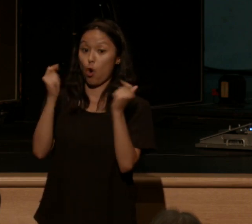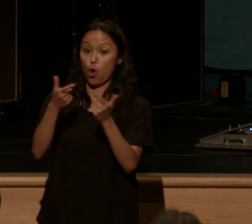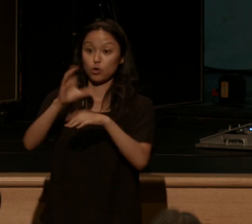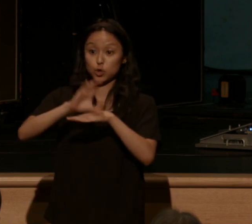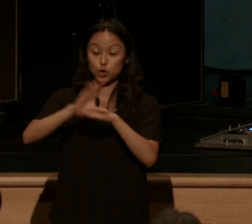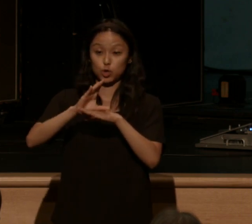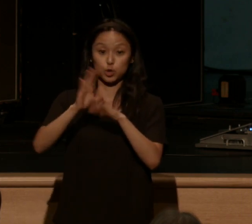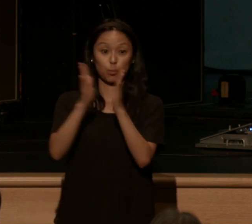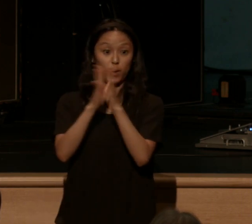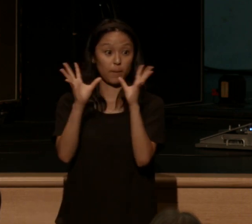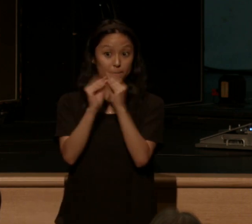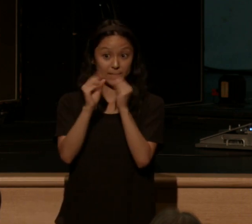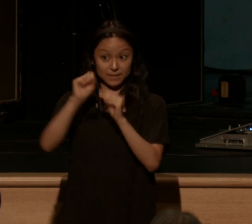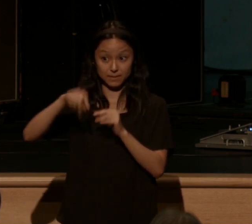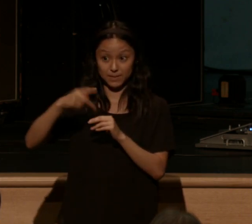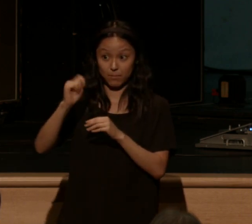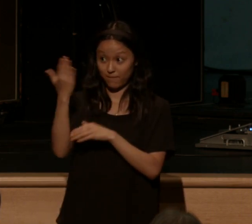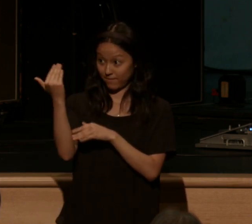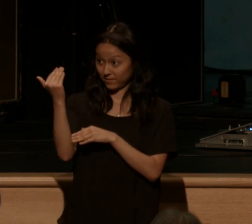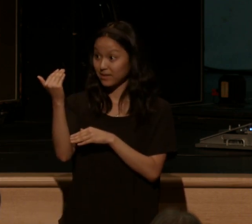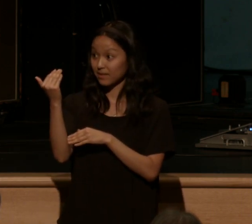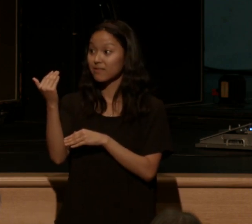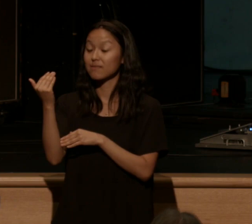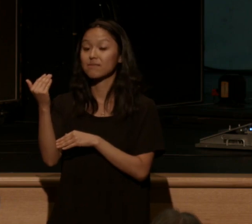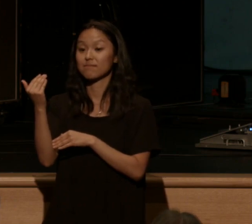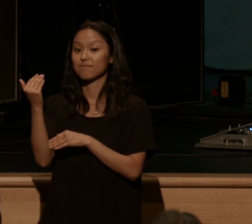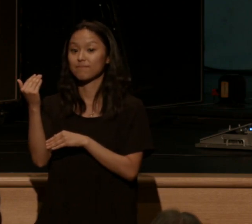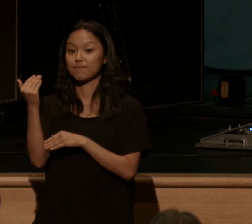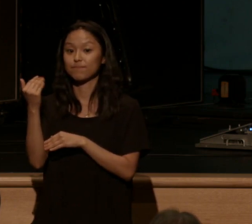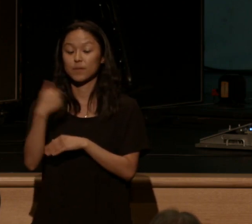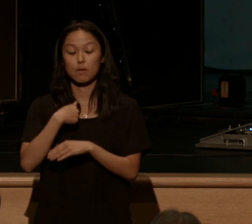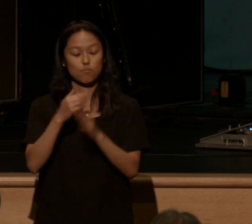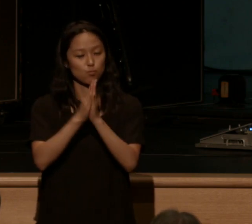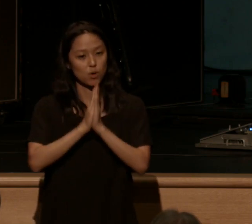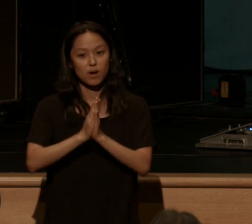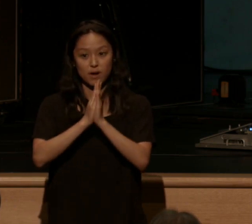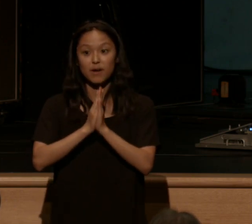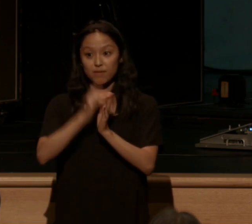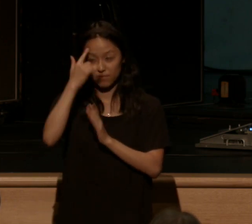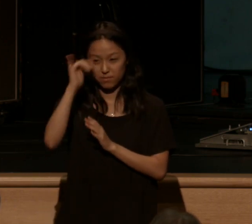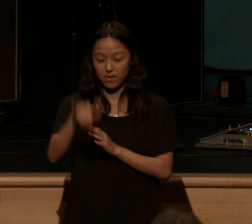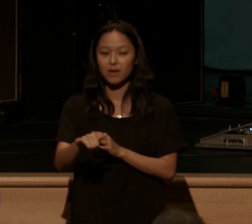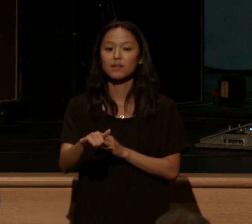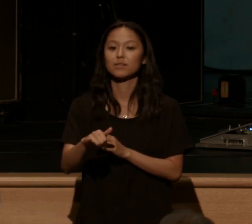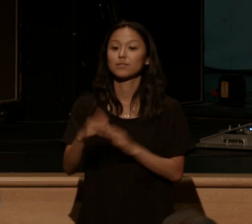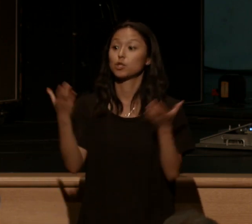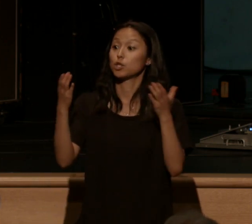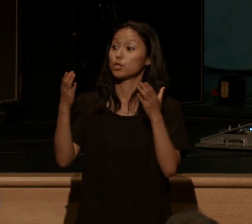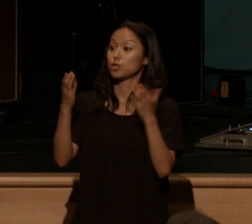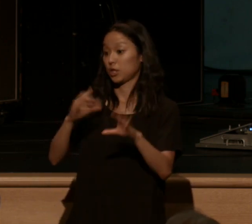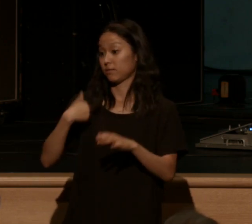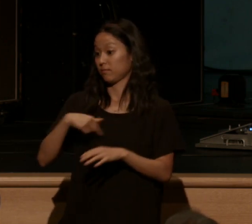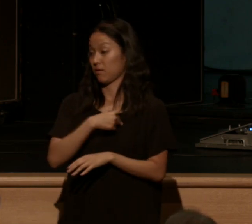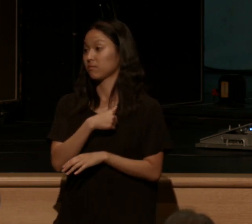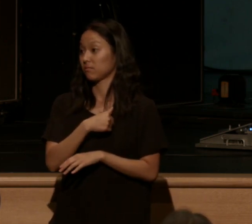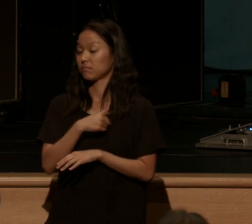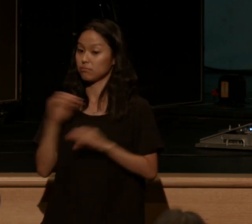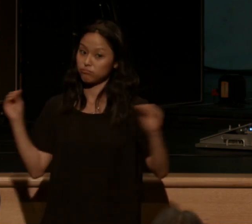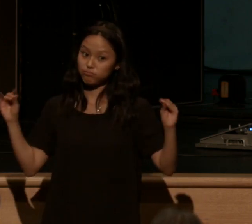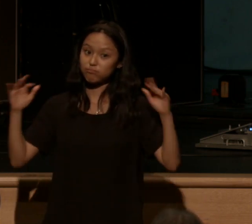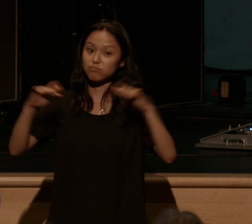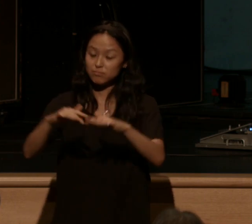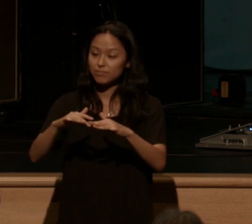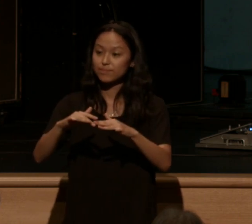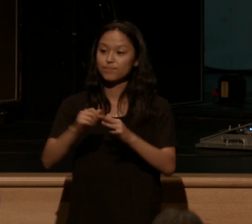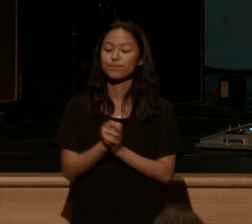18th, all our church plants coming together, praying for these things, but the chance for us to join together and to see what he will do